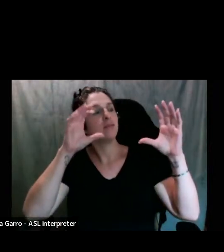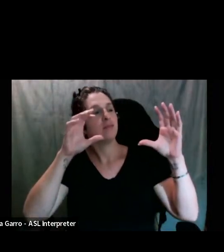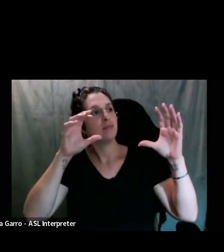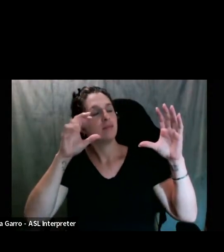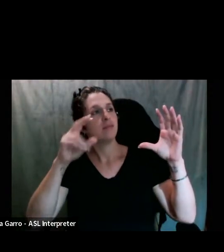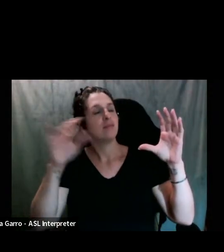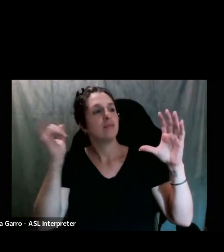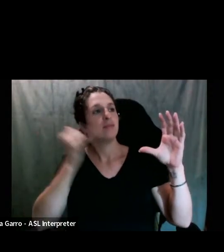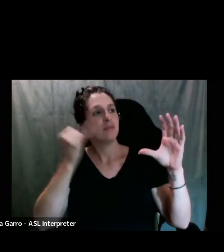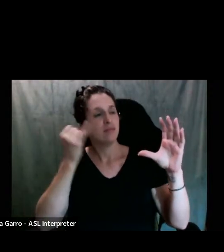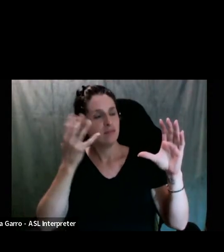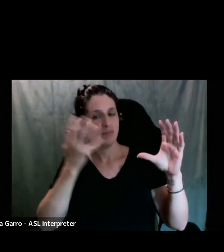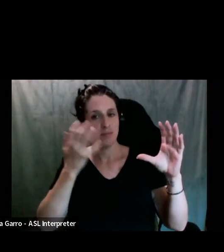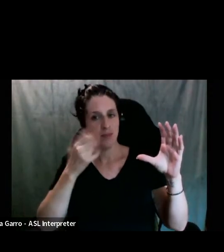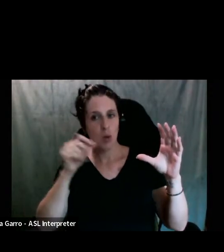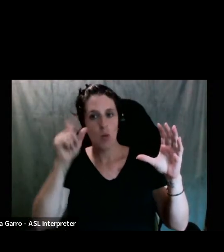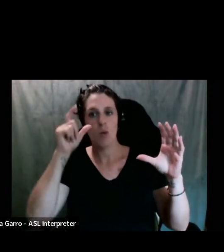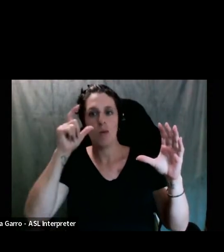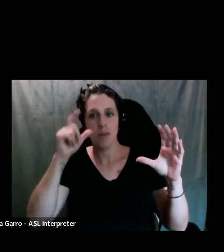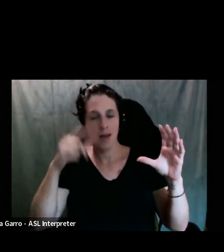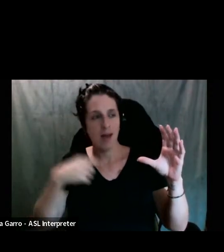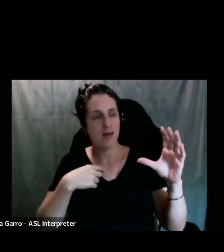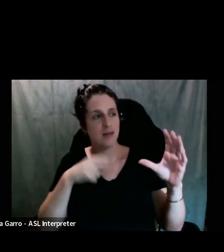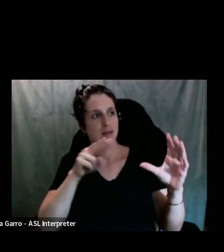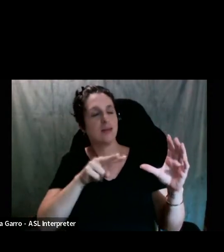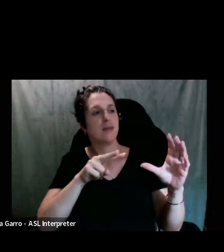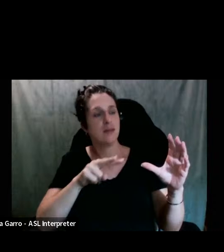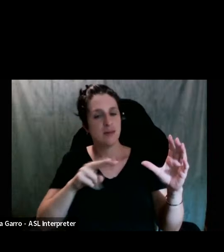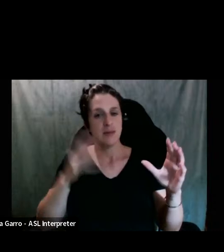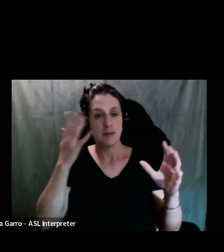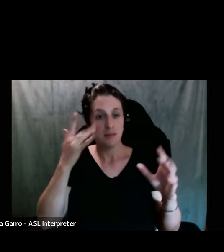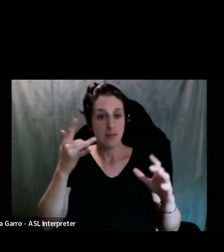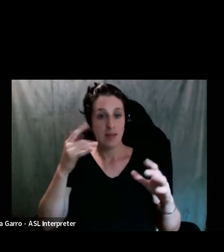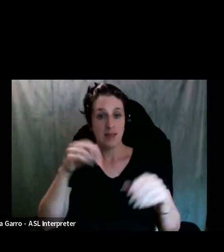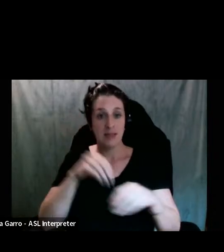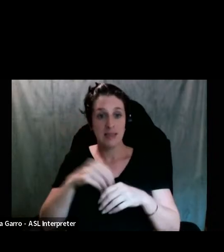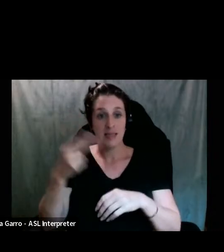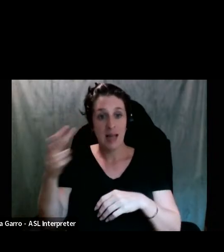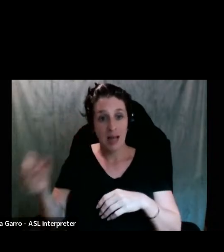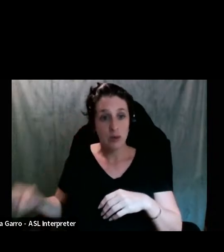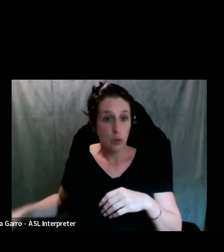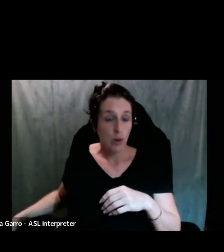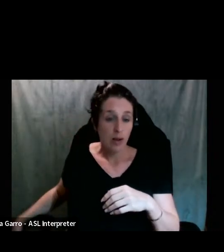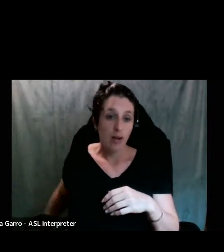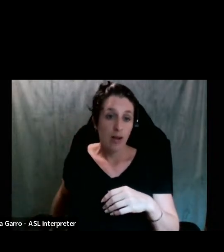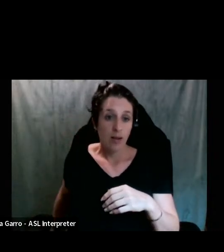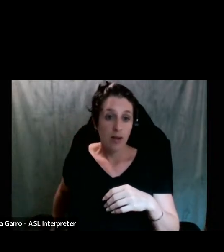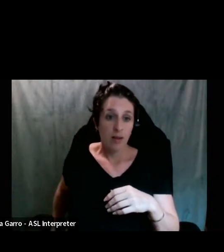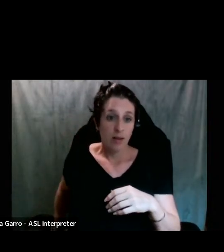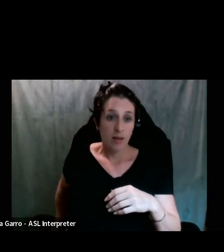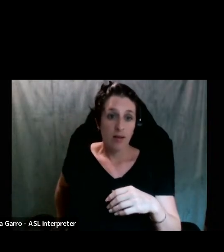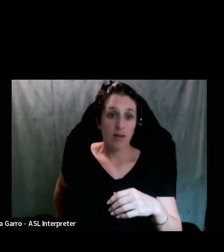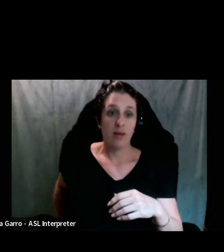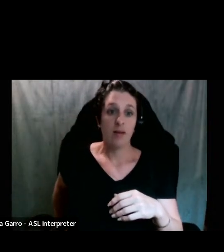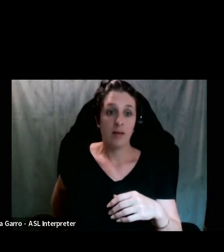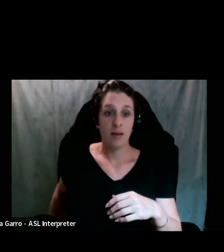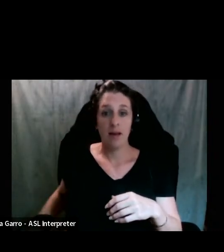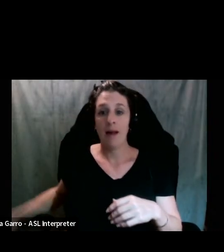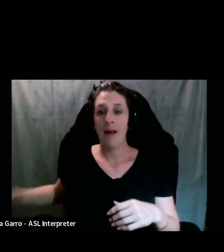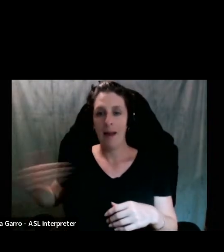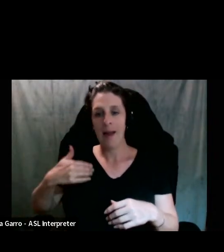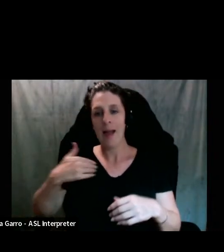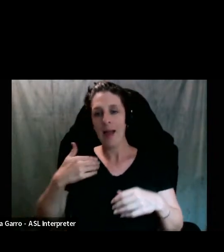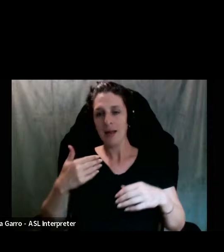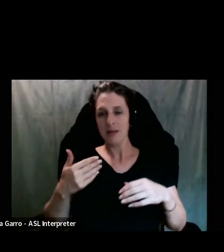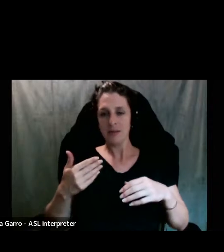because I mean, in high school, I had a handful of great teachers. Everybody has, you